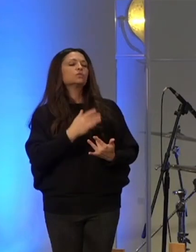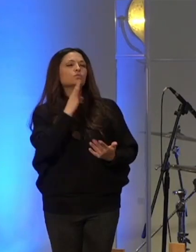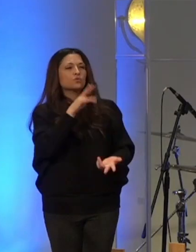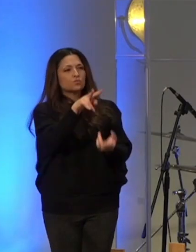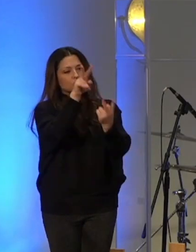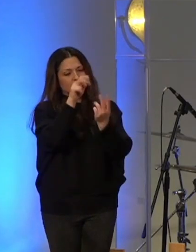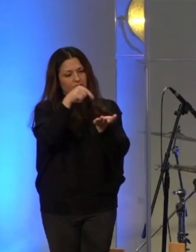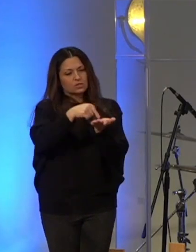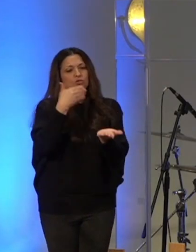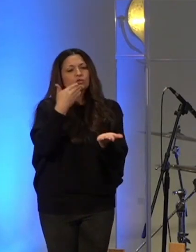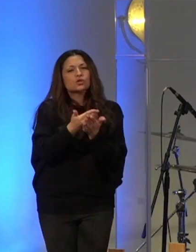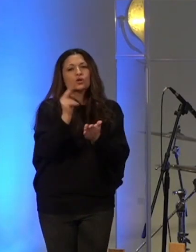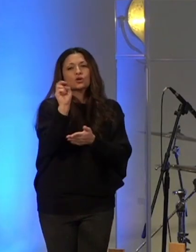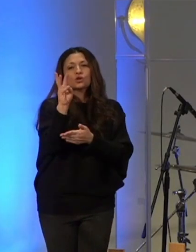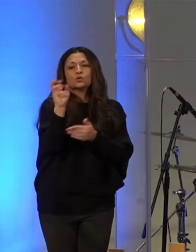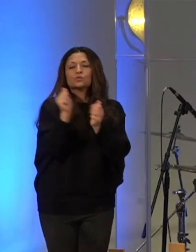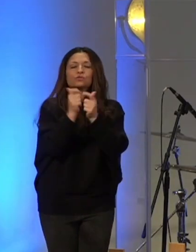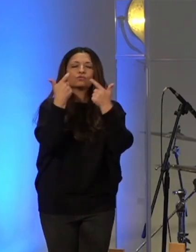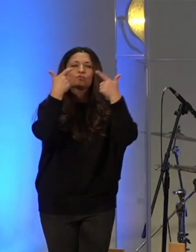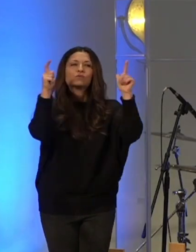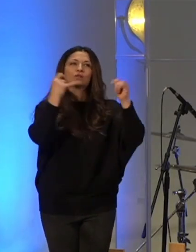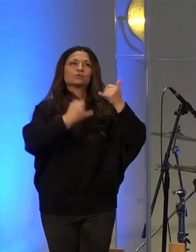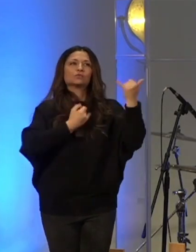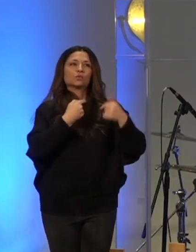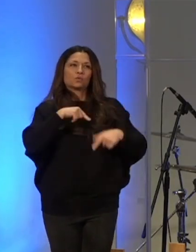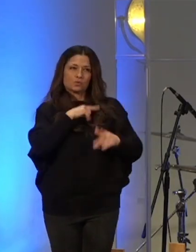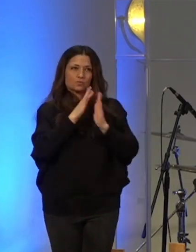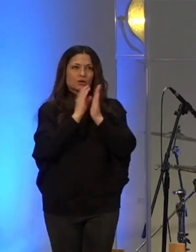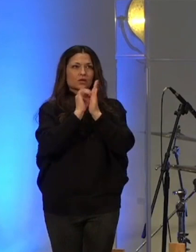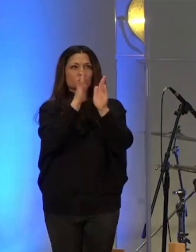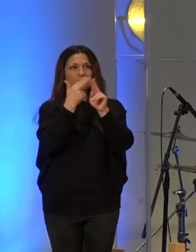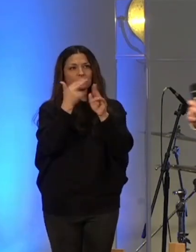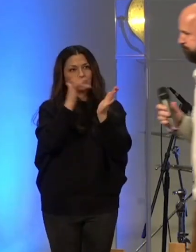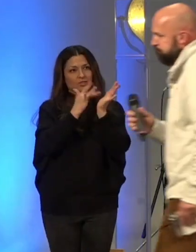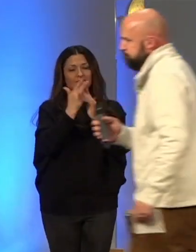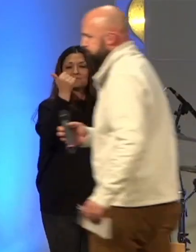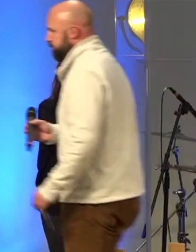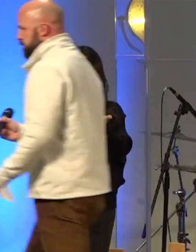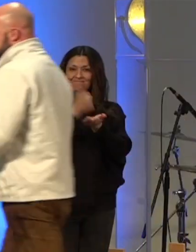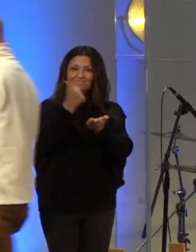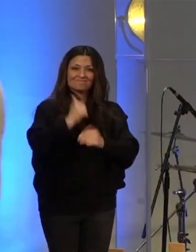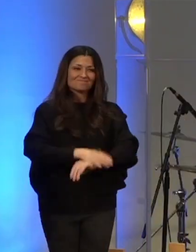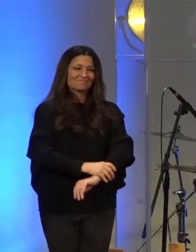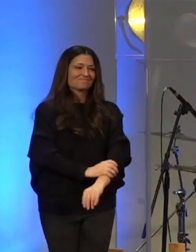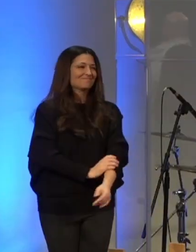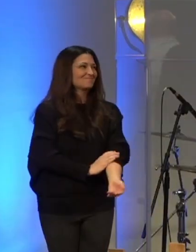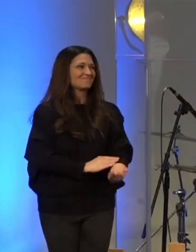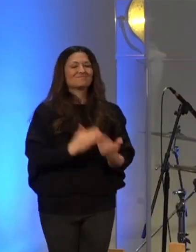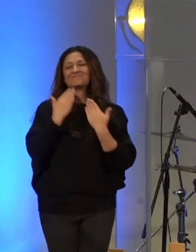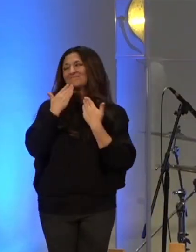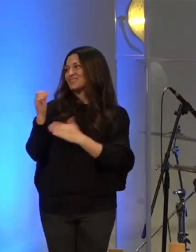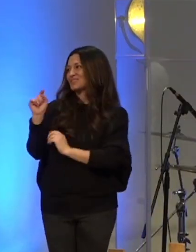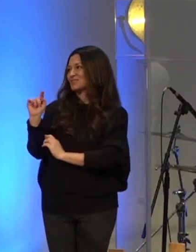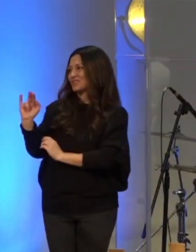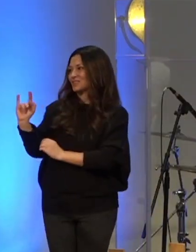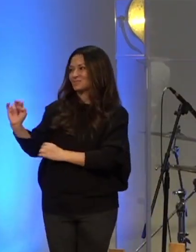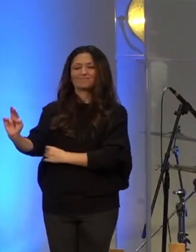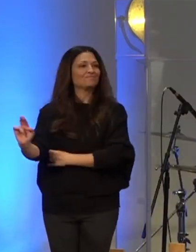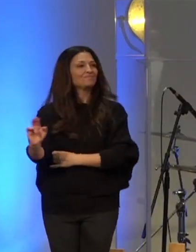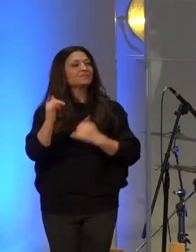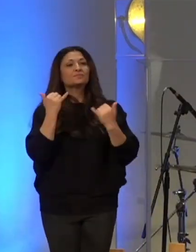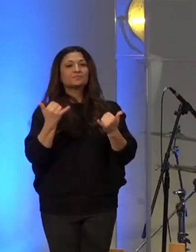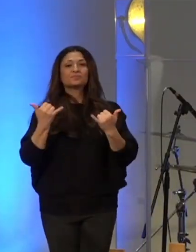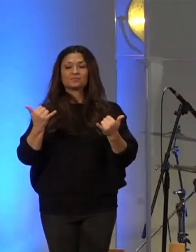good news with great joy. And we pray this in your name, Jesus. Amen. Thanks, Strider.